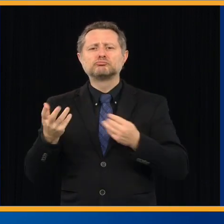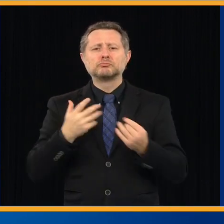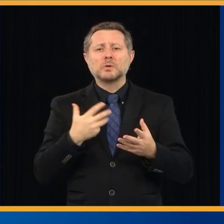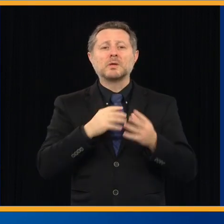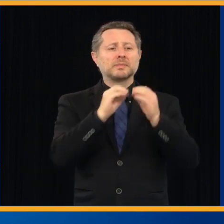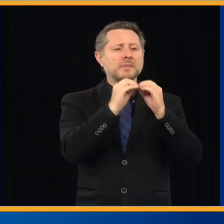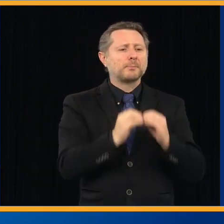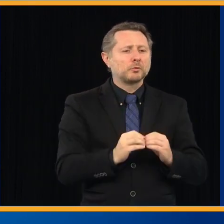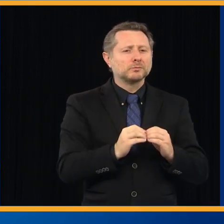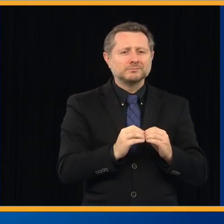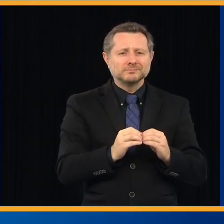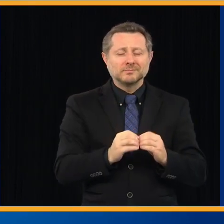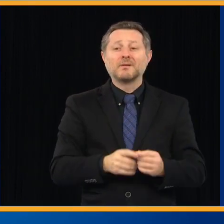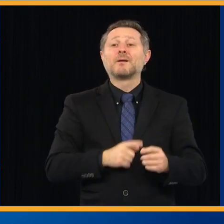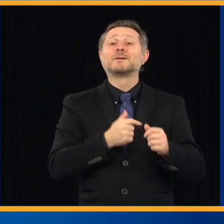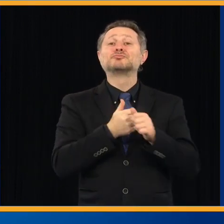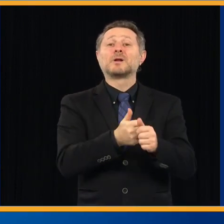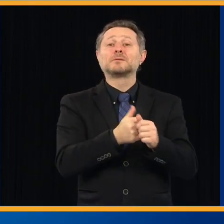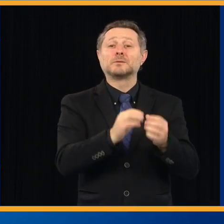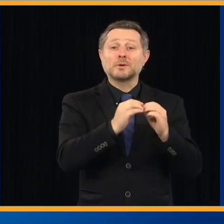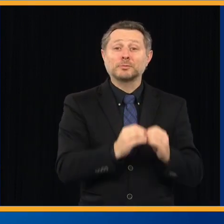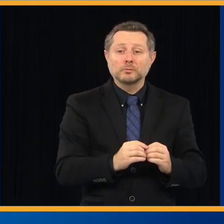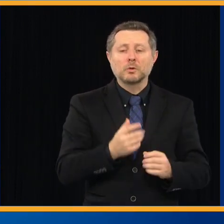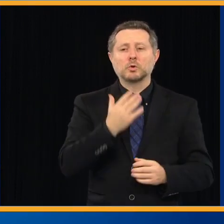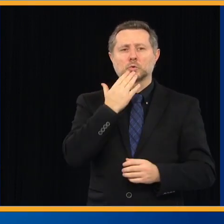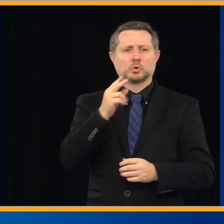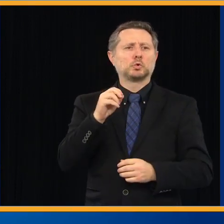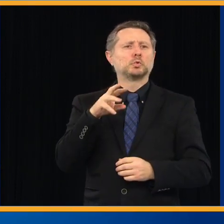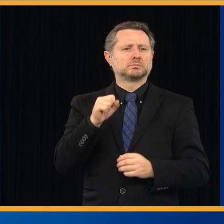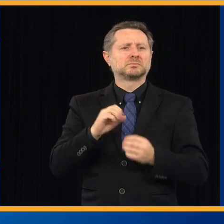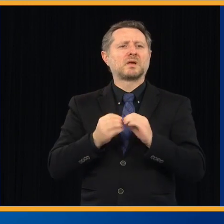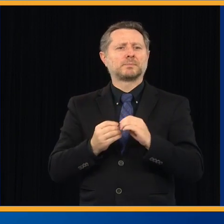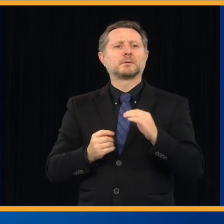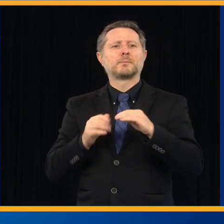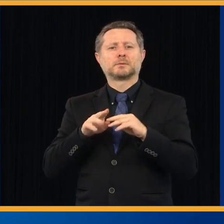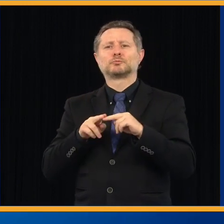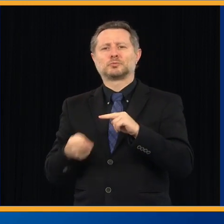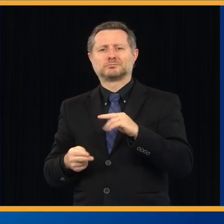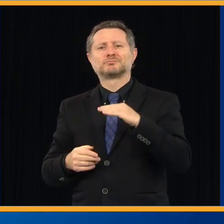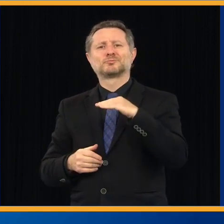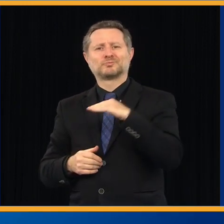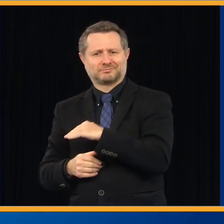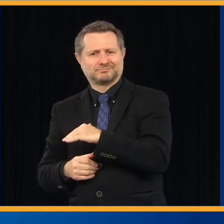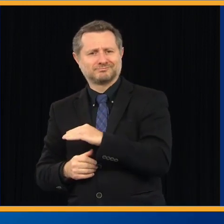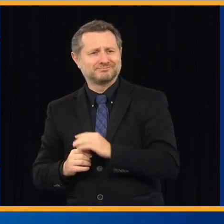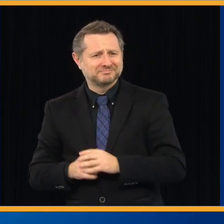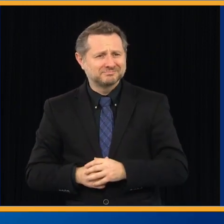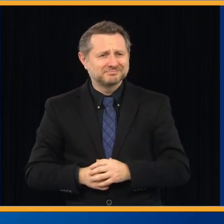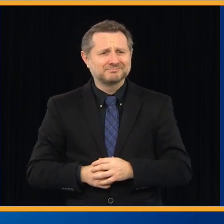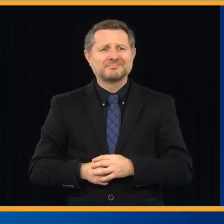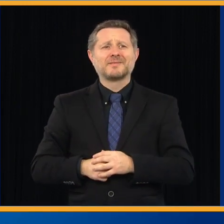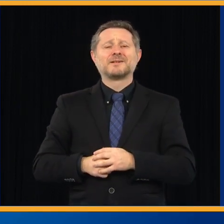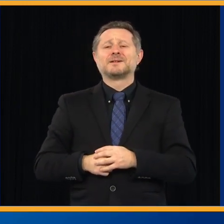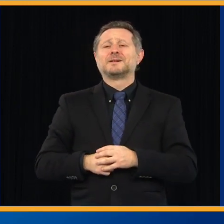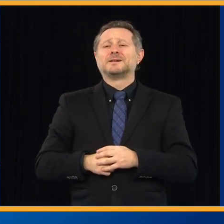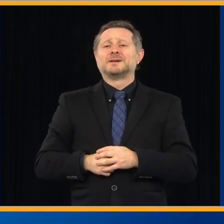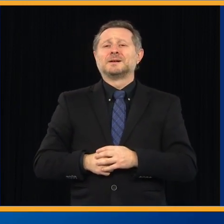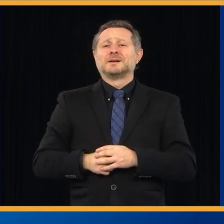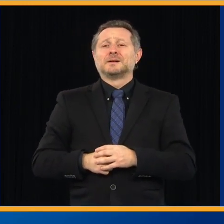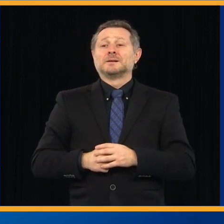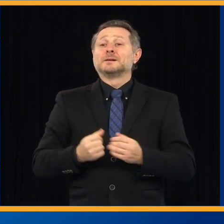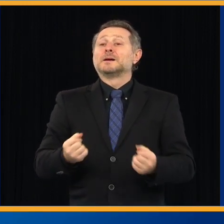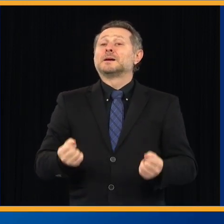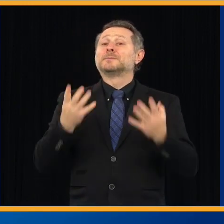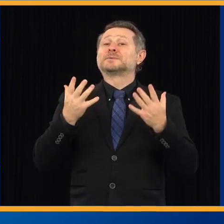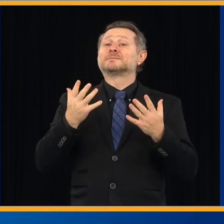Good news is that number is down a tick again today. The net change